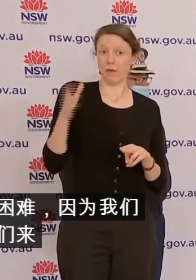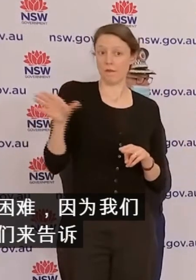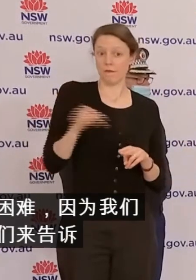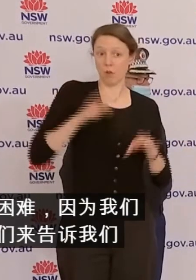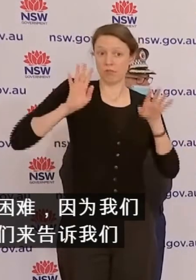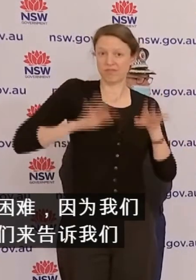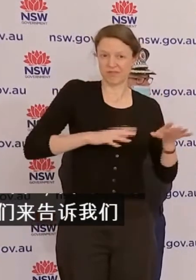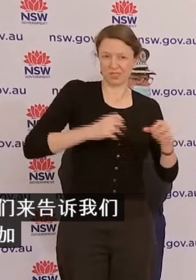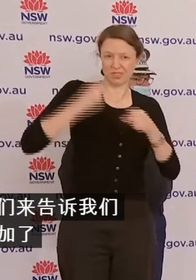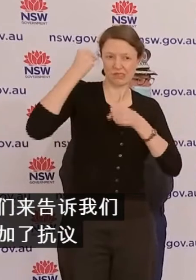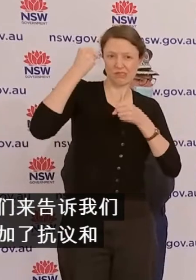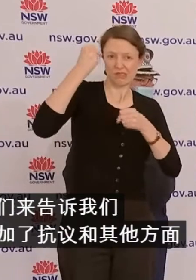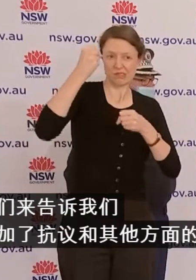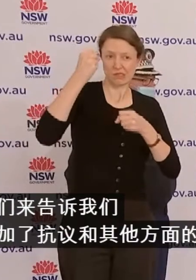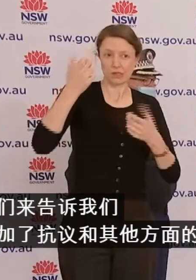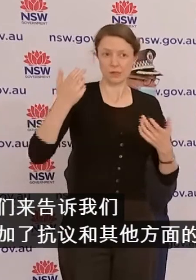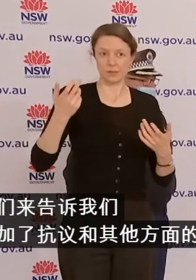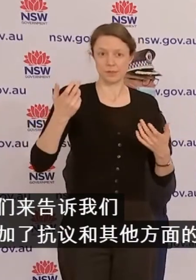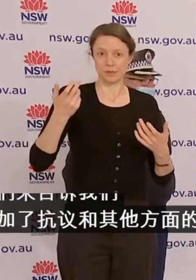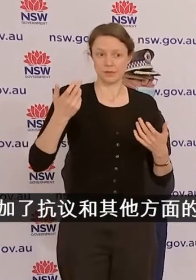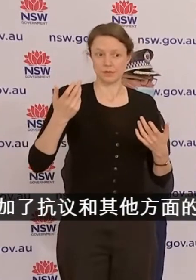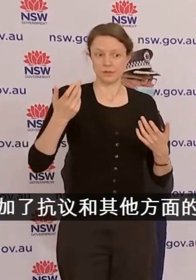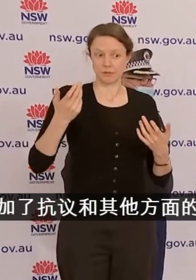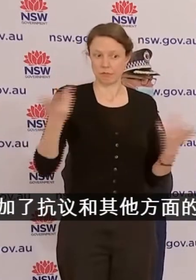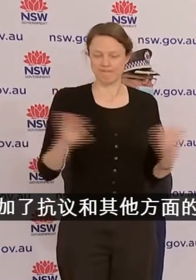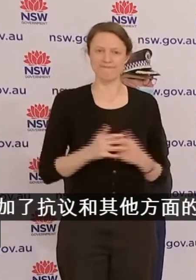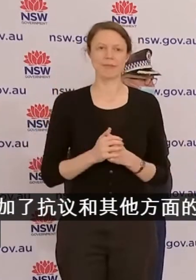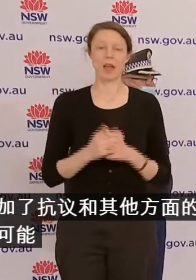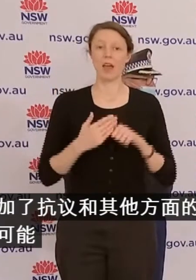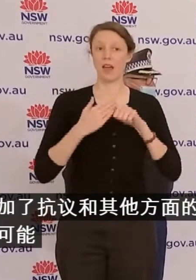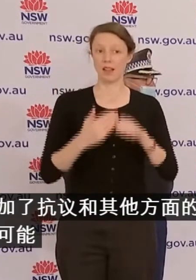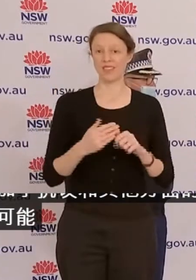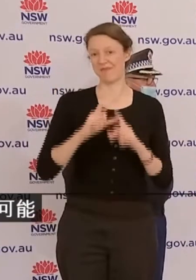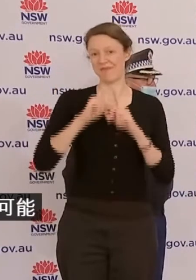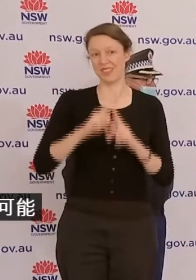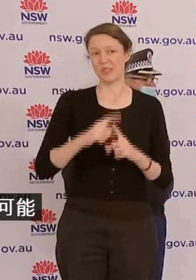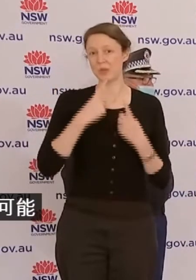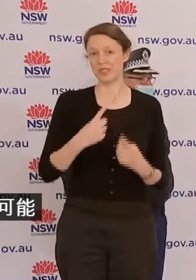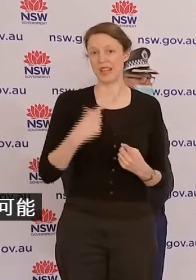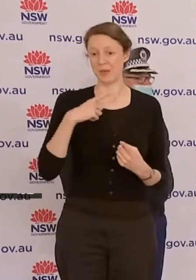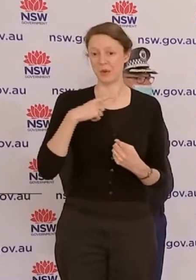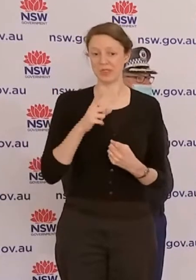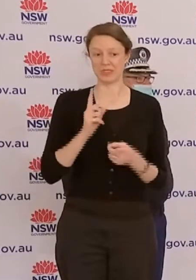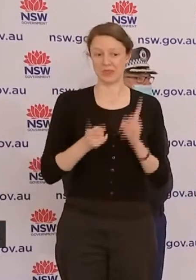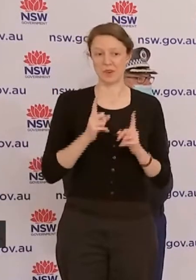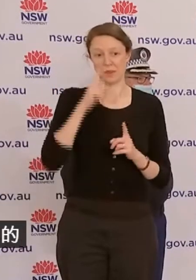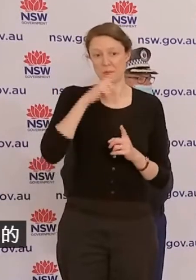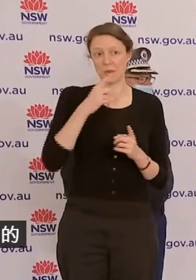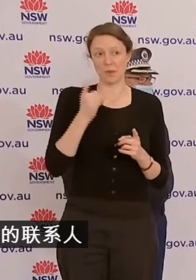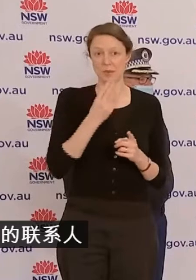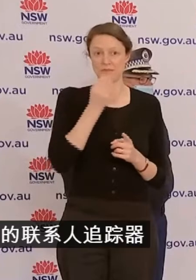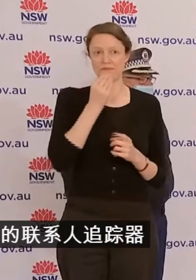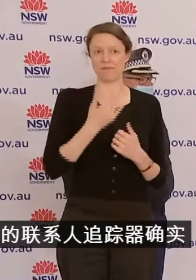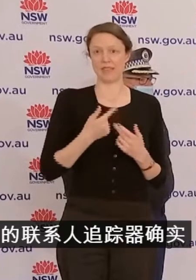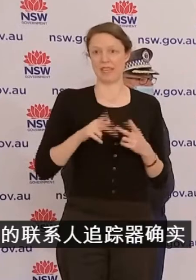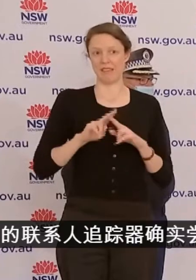on people to tell us whether they were at the protest and other aspects, and that's really impossible when people... look, our